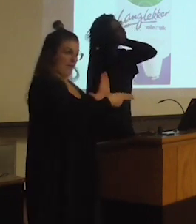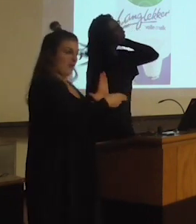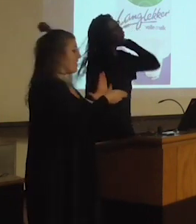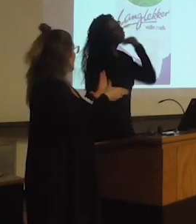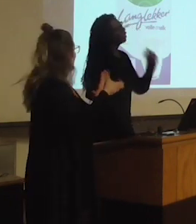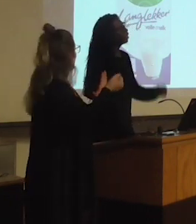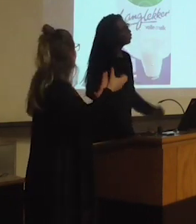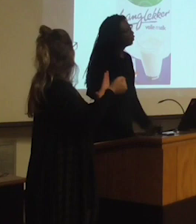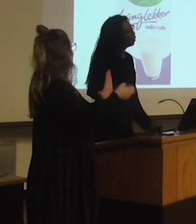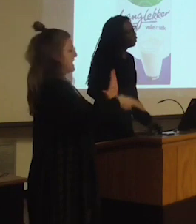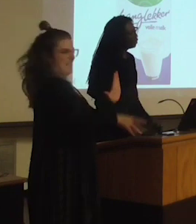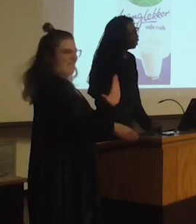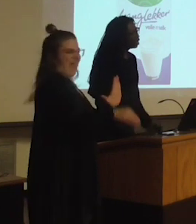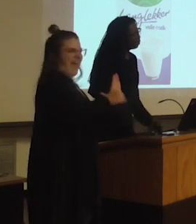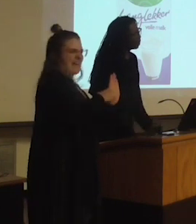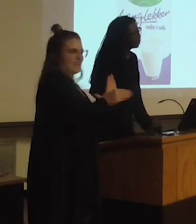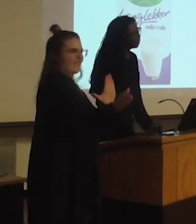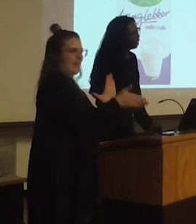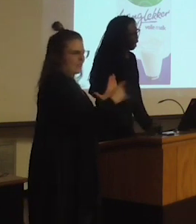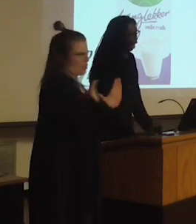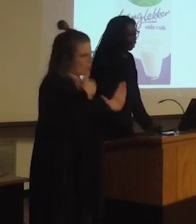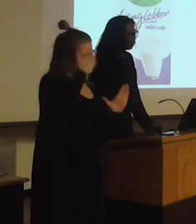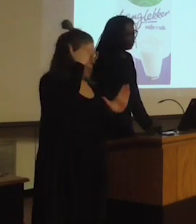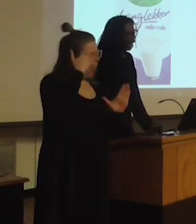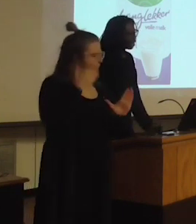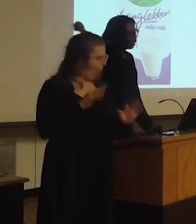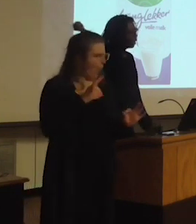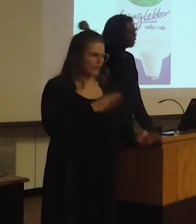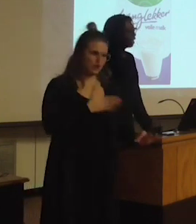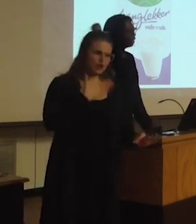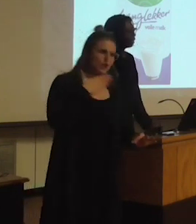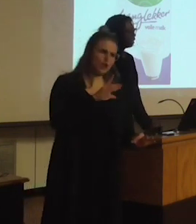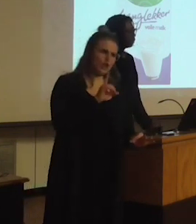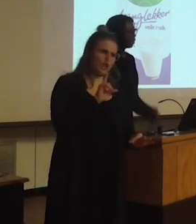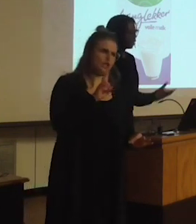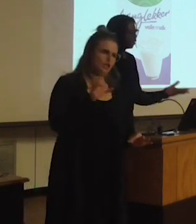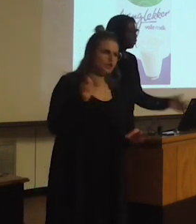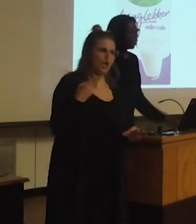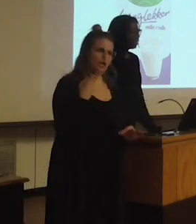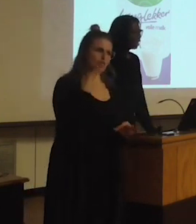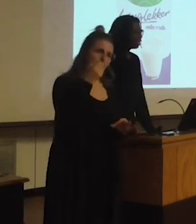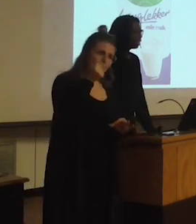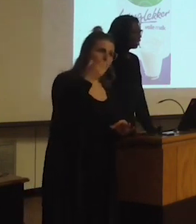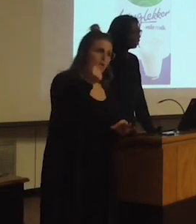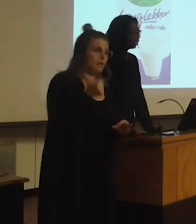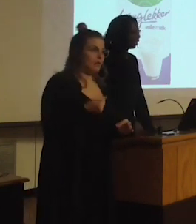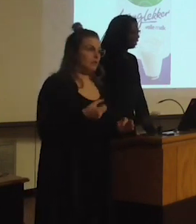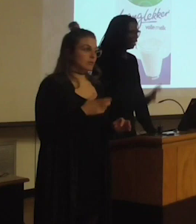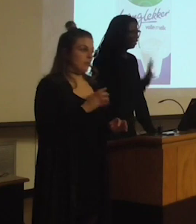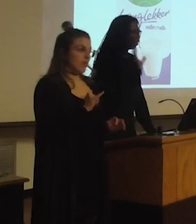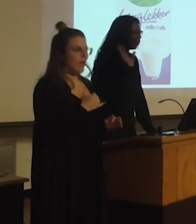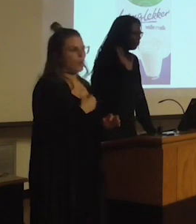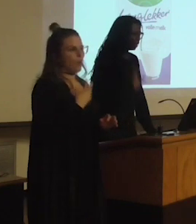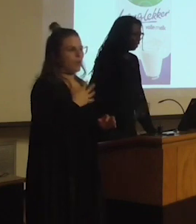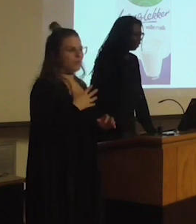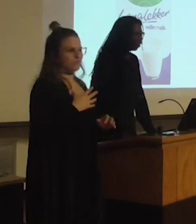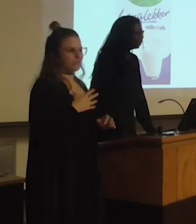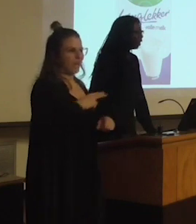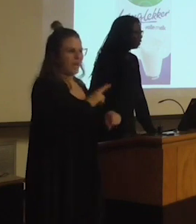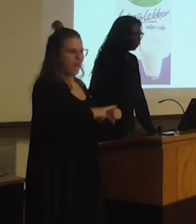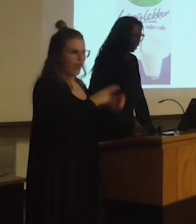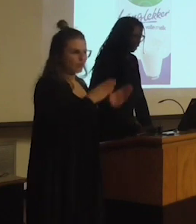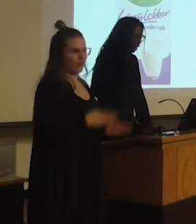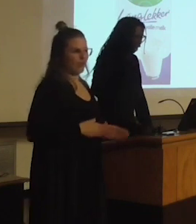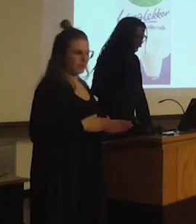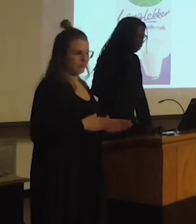that people know that this is good Dutch milk. Nationalist sentiment, in particular white nationalist sentiment, it goes a